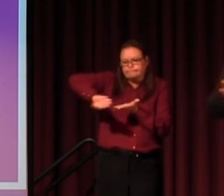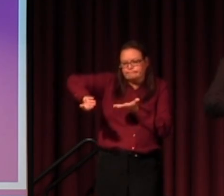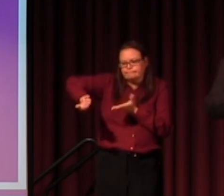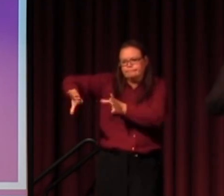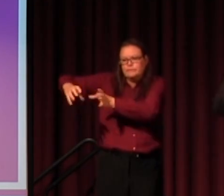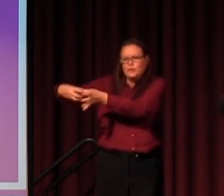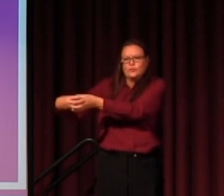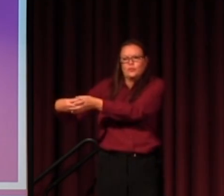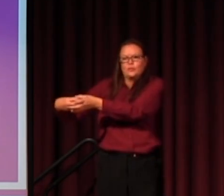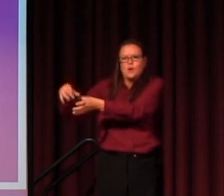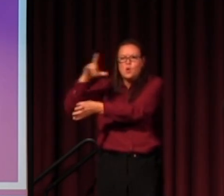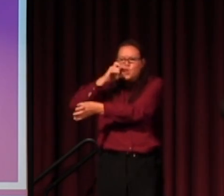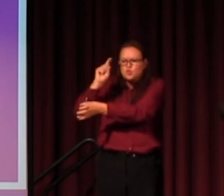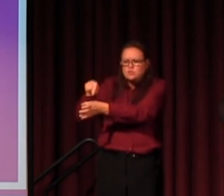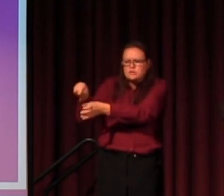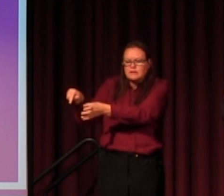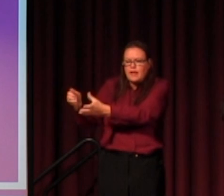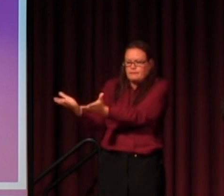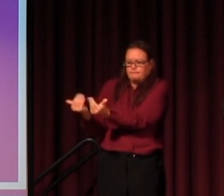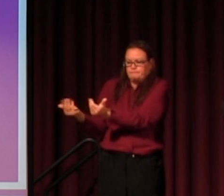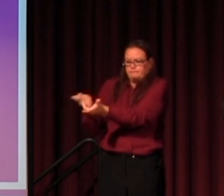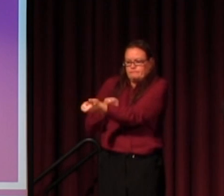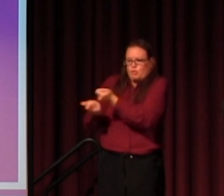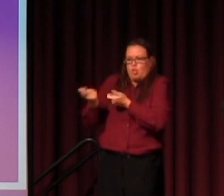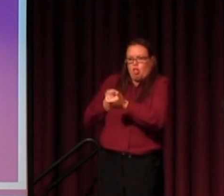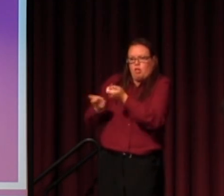This is not the start of the work in Missoula.